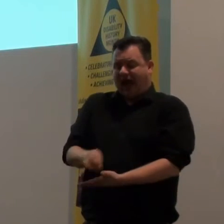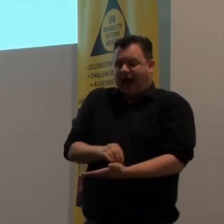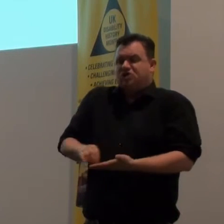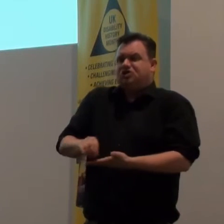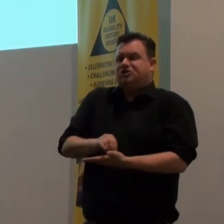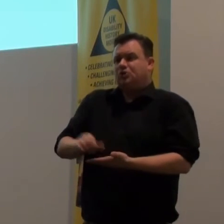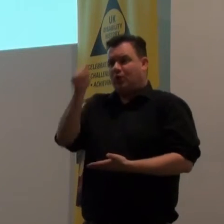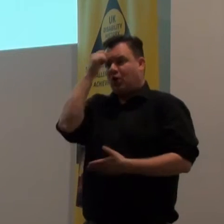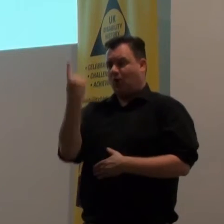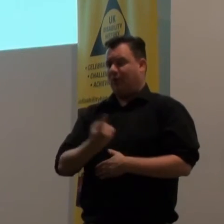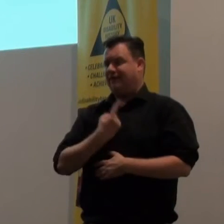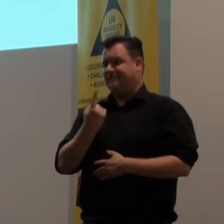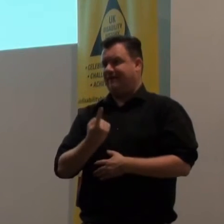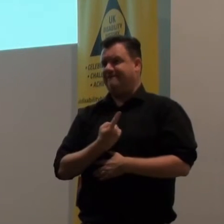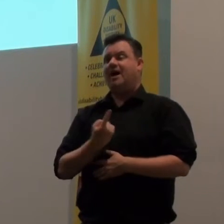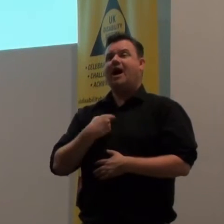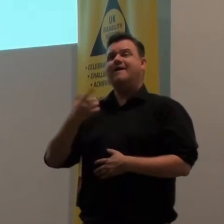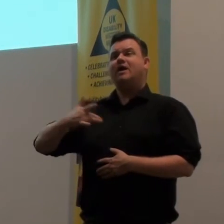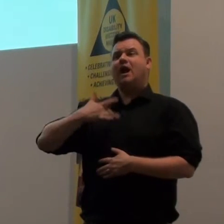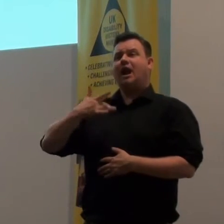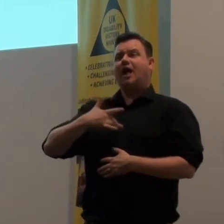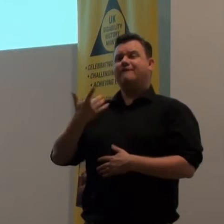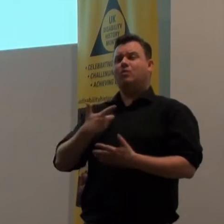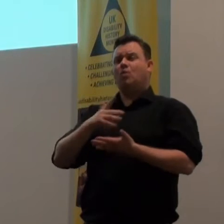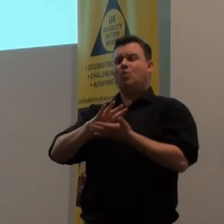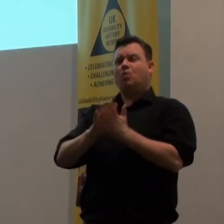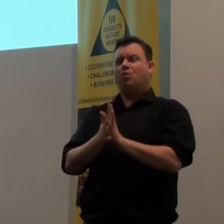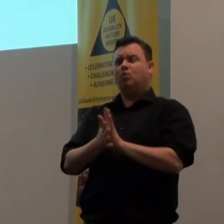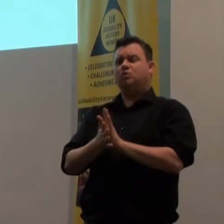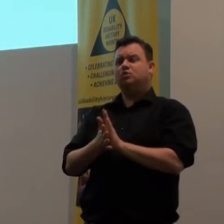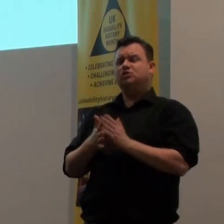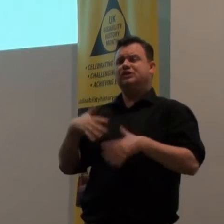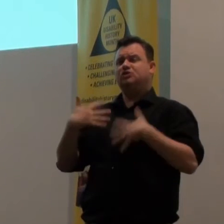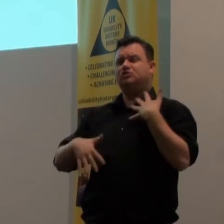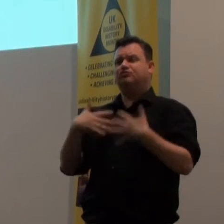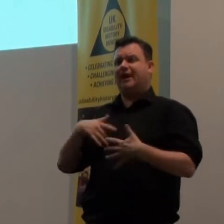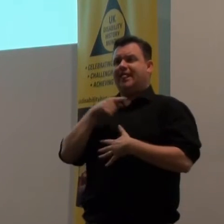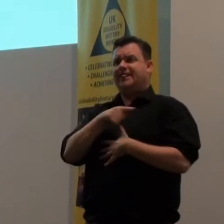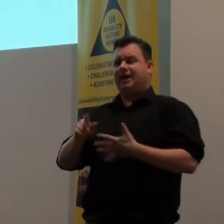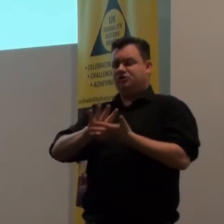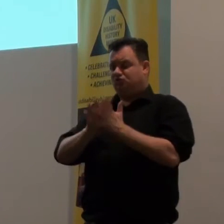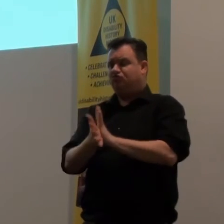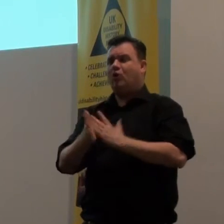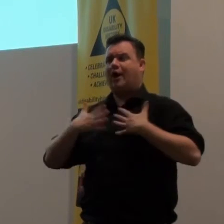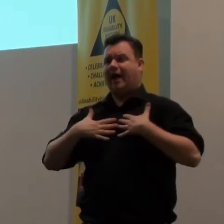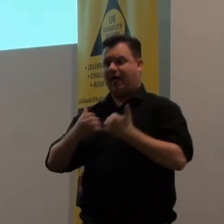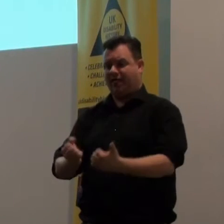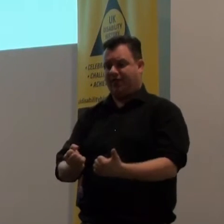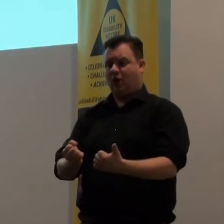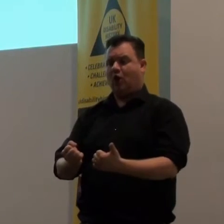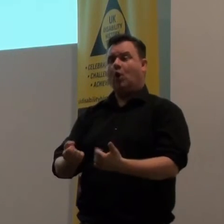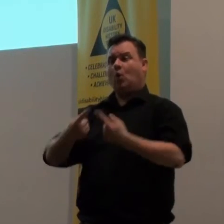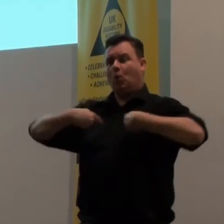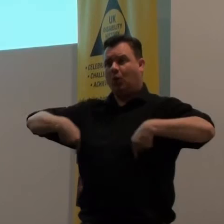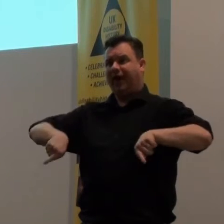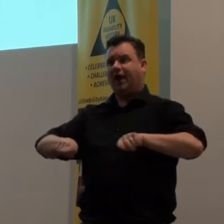Our ways of life cause injury. Harsh systems destroy our health. We are you, and you